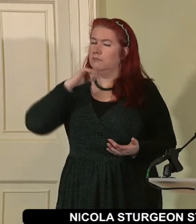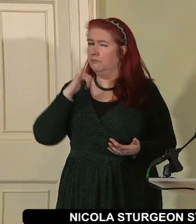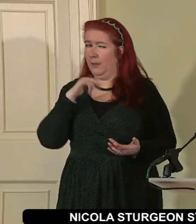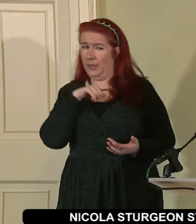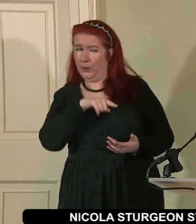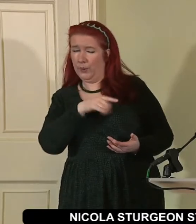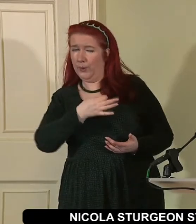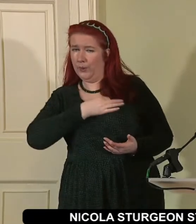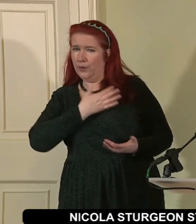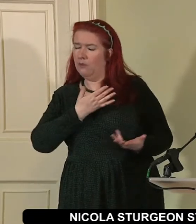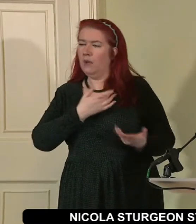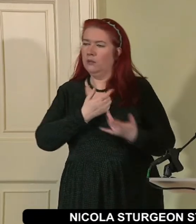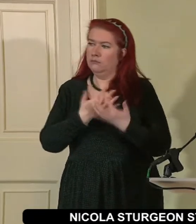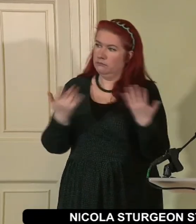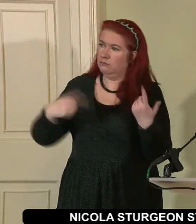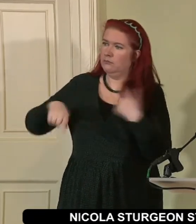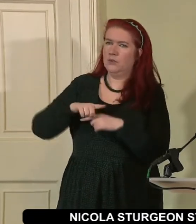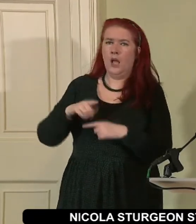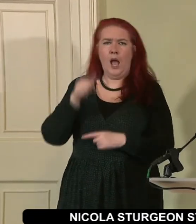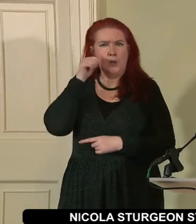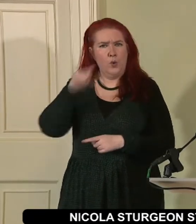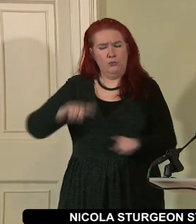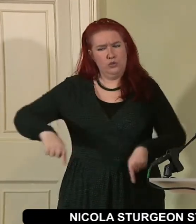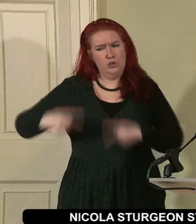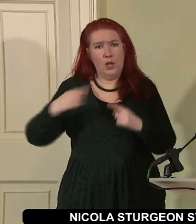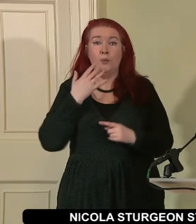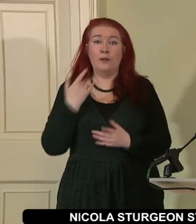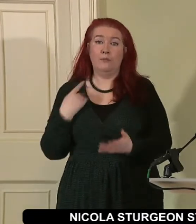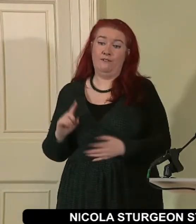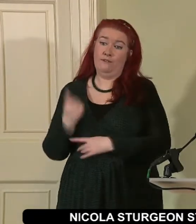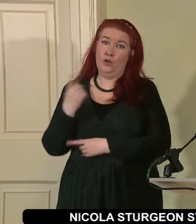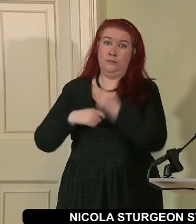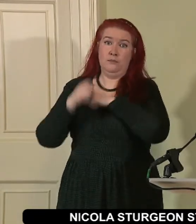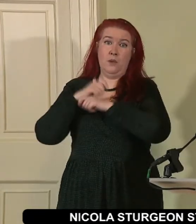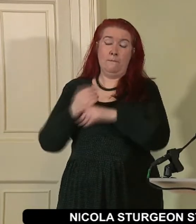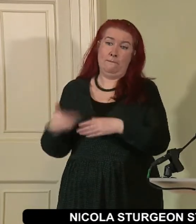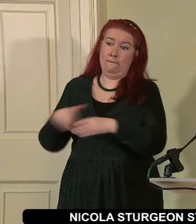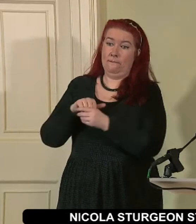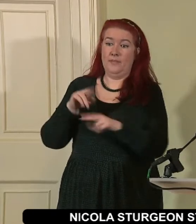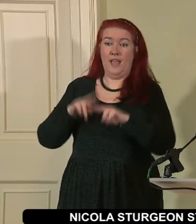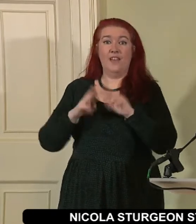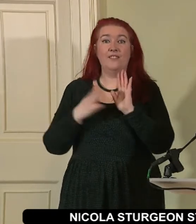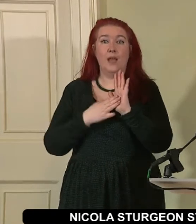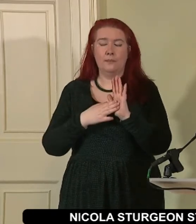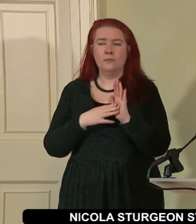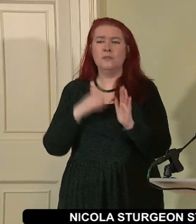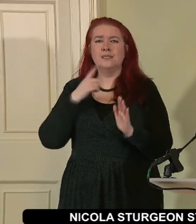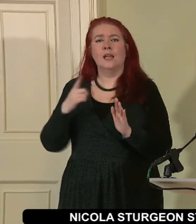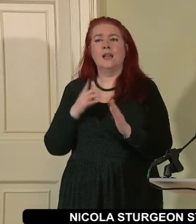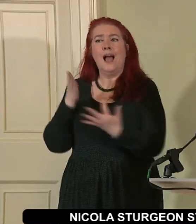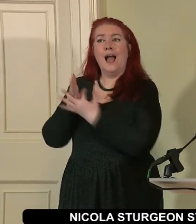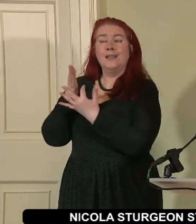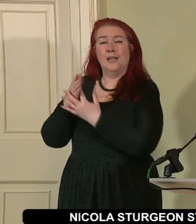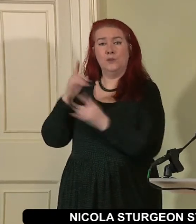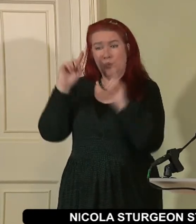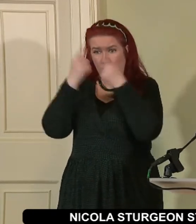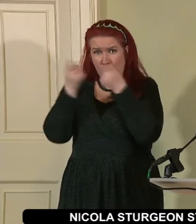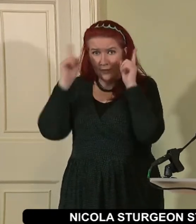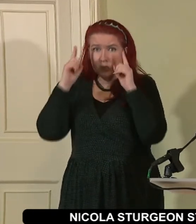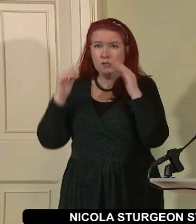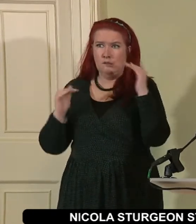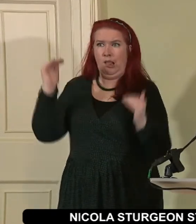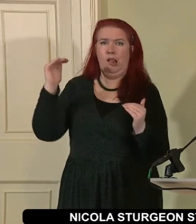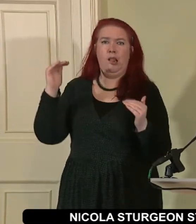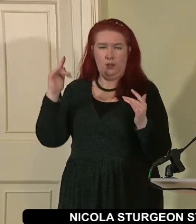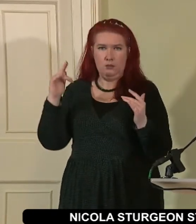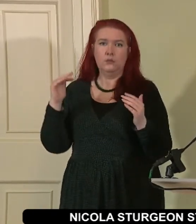but certainly by plenty in this room, being challenged on this when I became First Minister, about the attainment gap in access to university. Today, we pretty